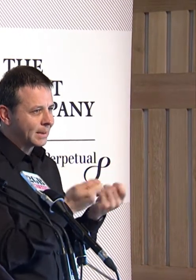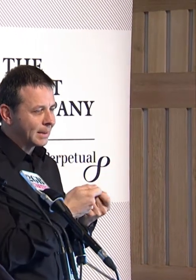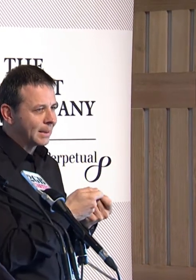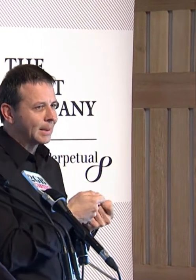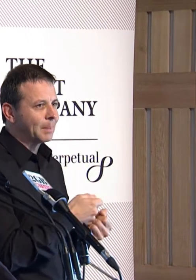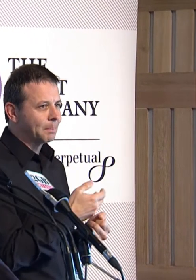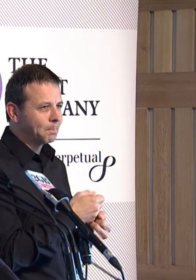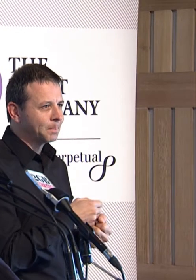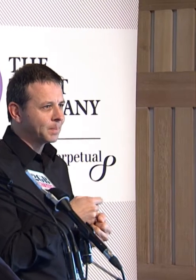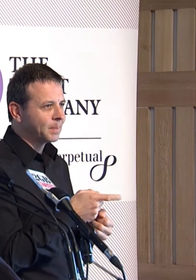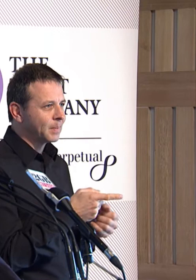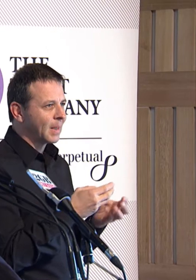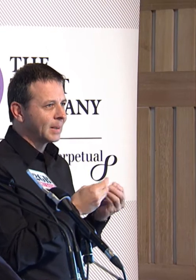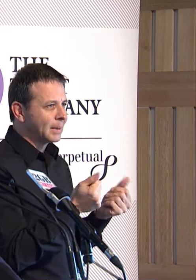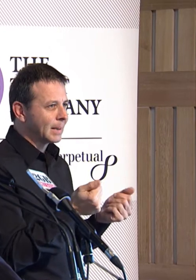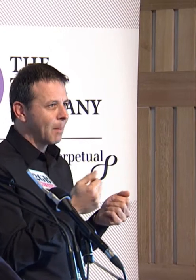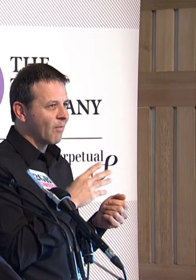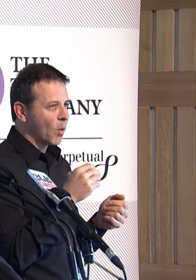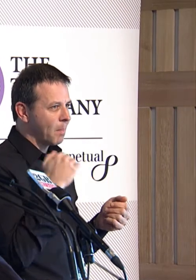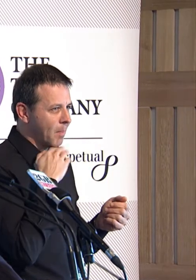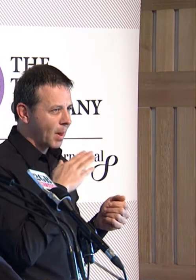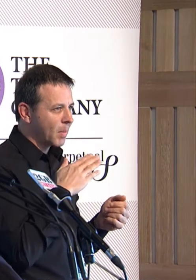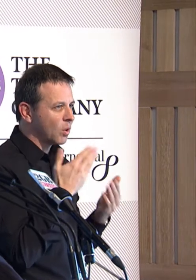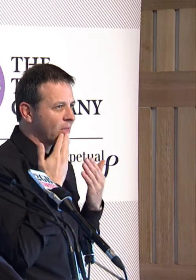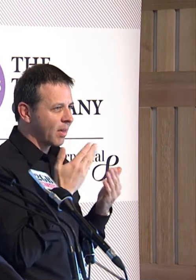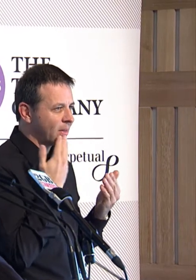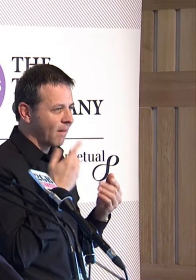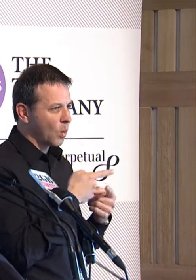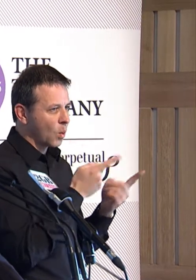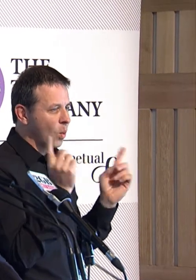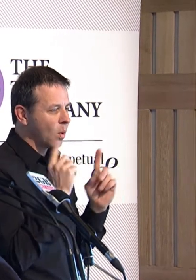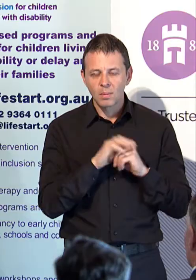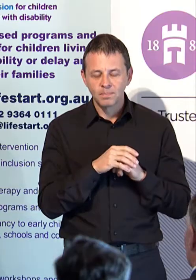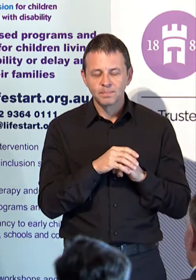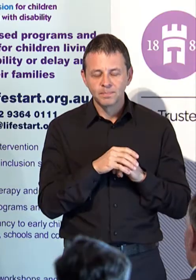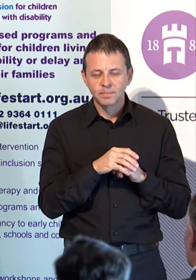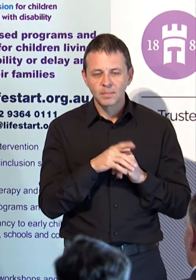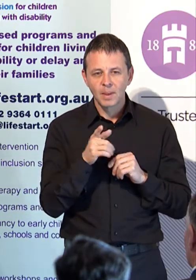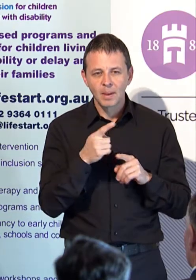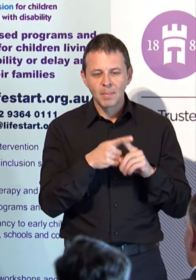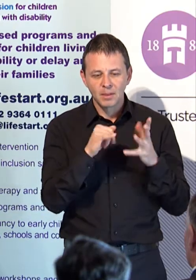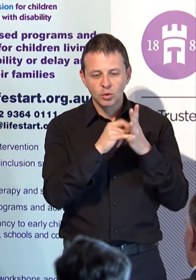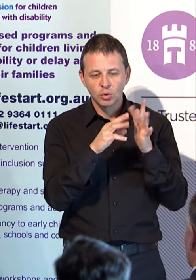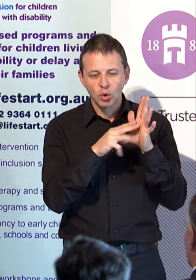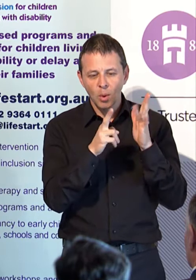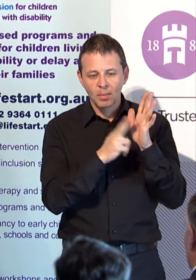are here today and some are listening in Melbourne. So thank you to all of you, and I should make particular mention also of Simon Lewis,